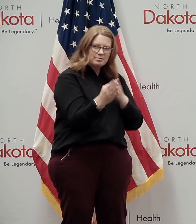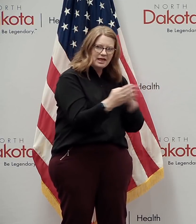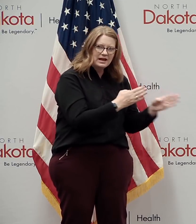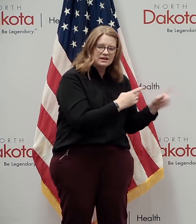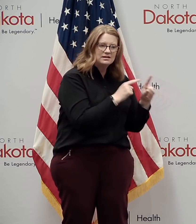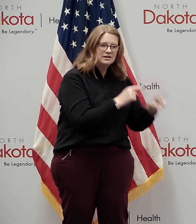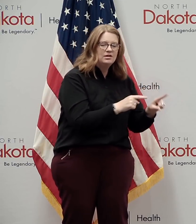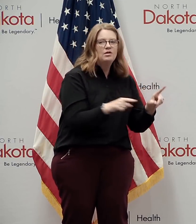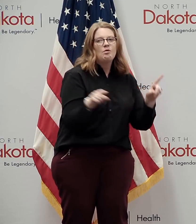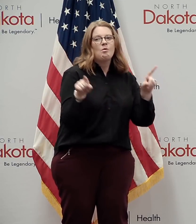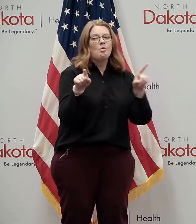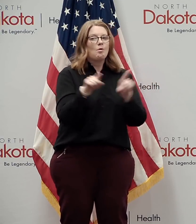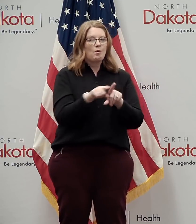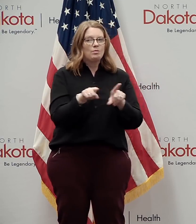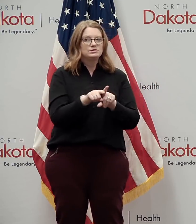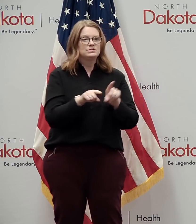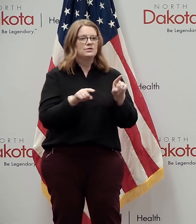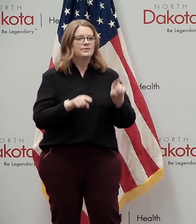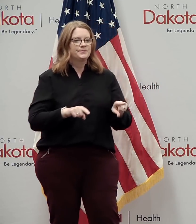But he was also